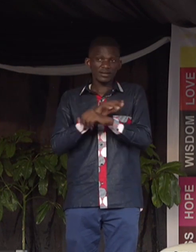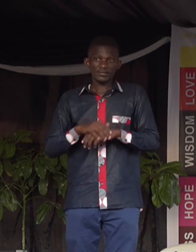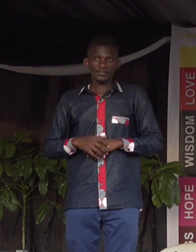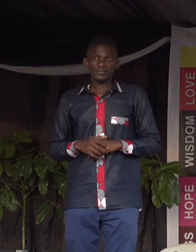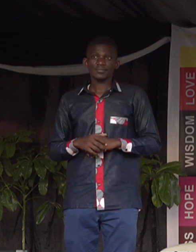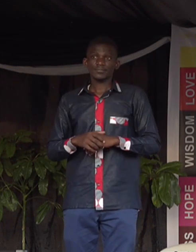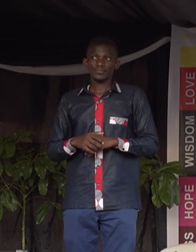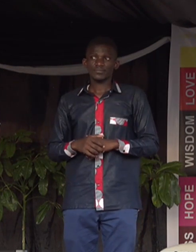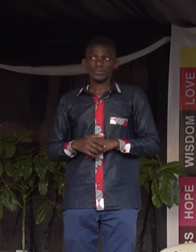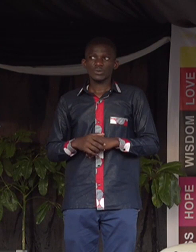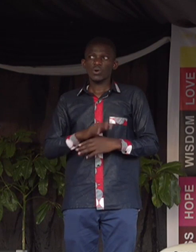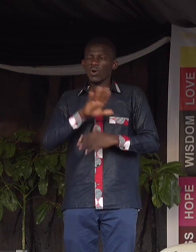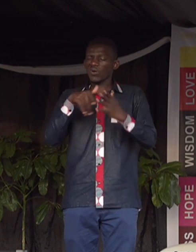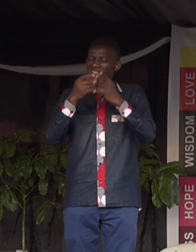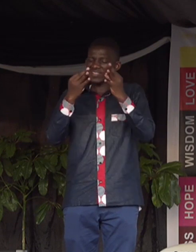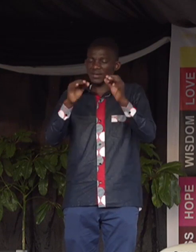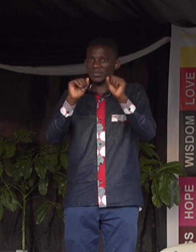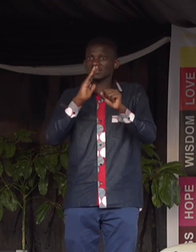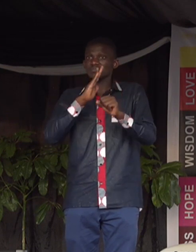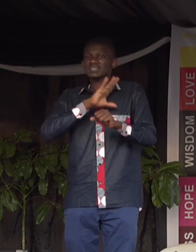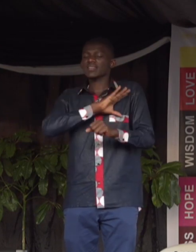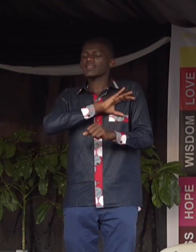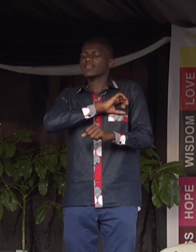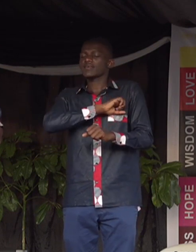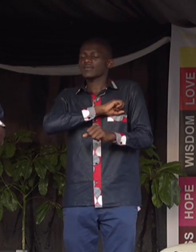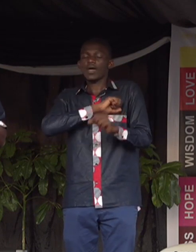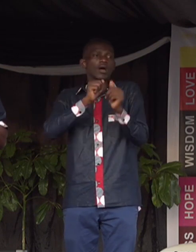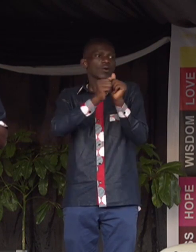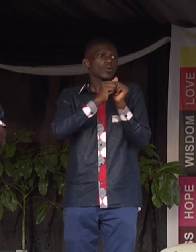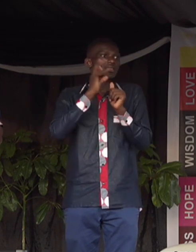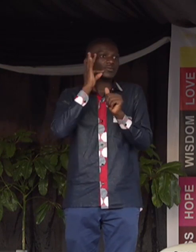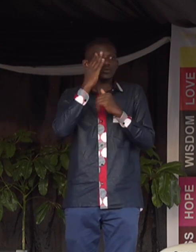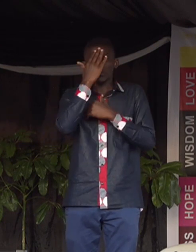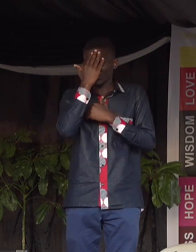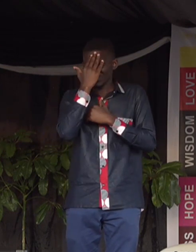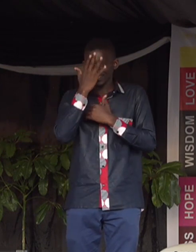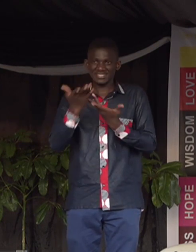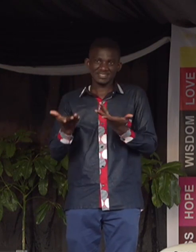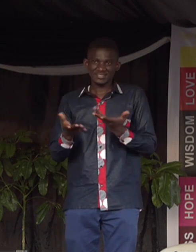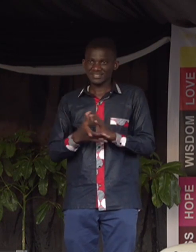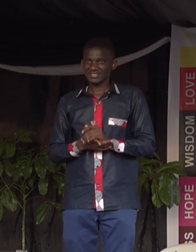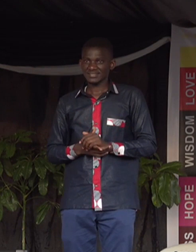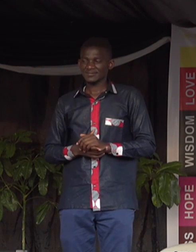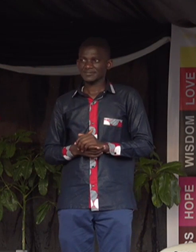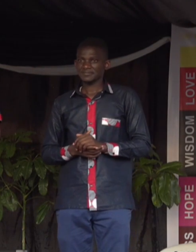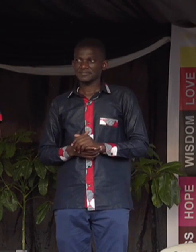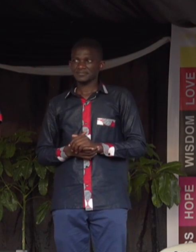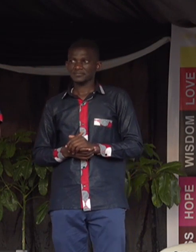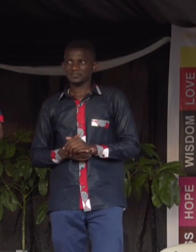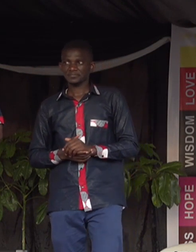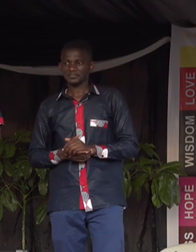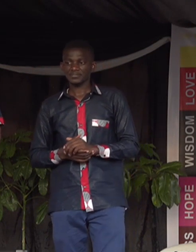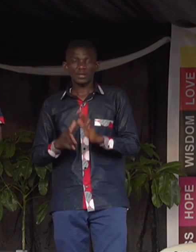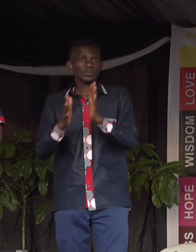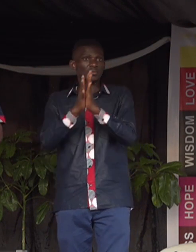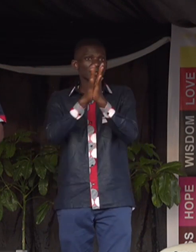fruit of love. Ebyo nino bigumiranga mbala ne chibale cha humility. I have to be patient with all that as I bear even the other fruit of humility.